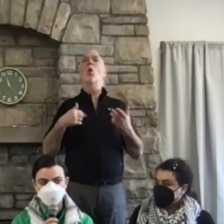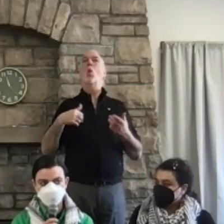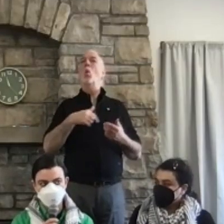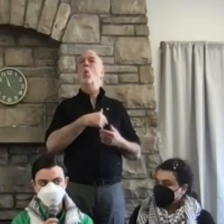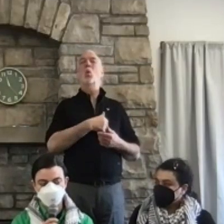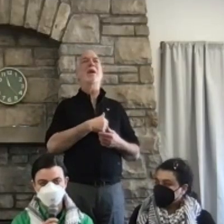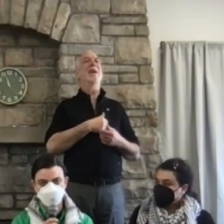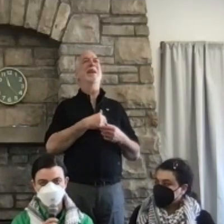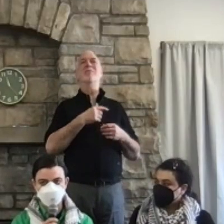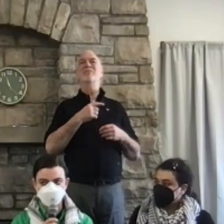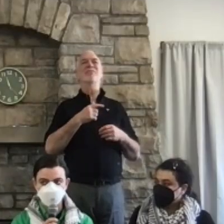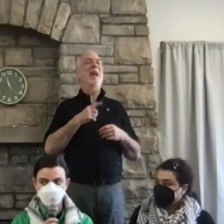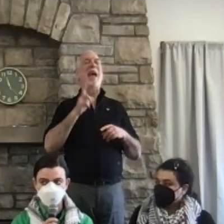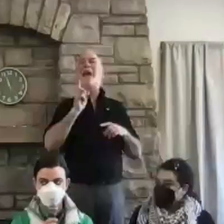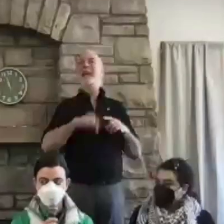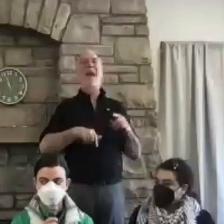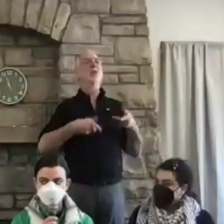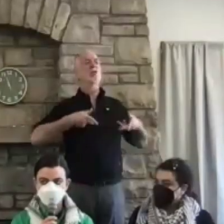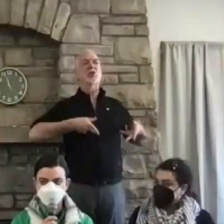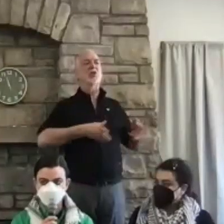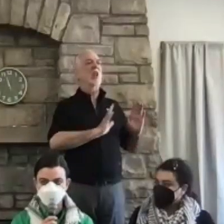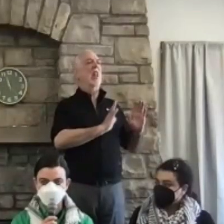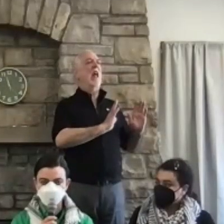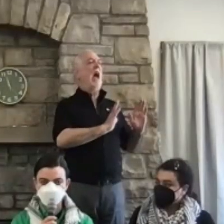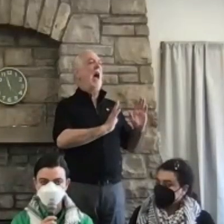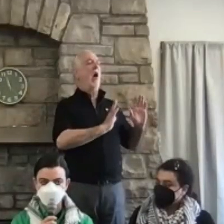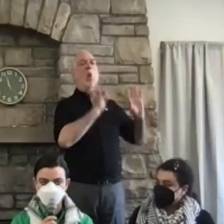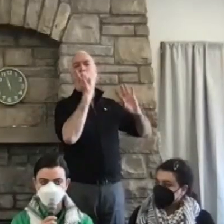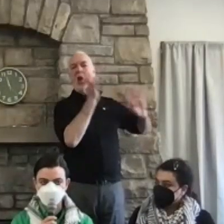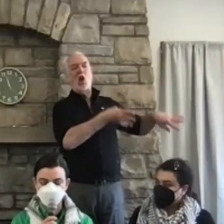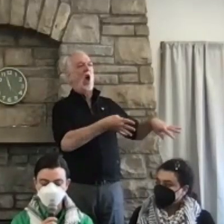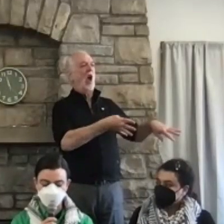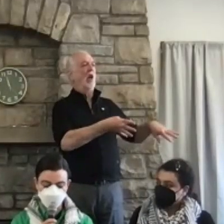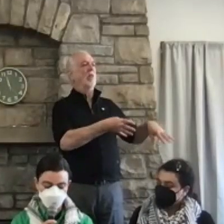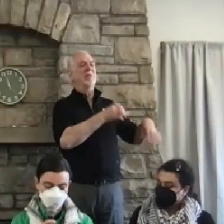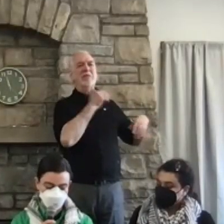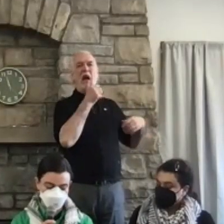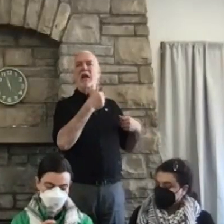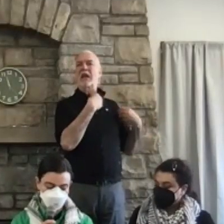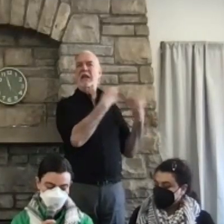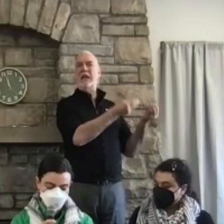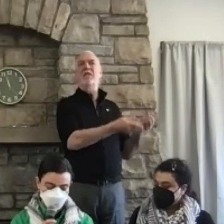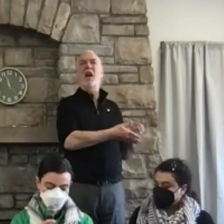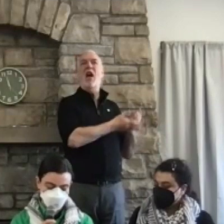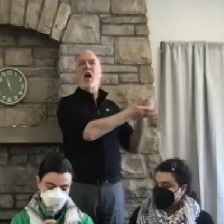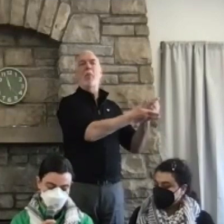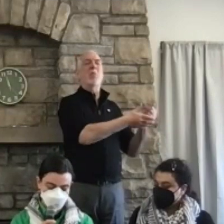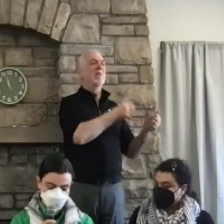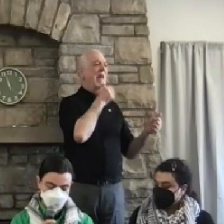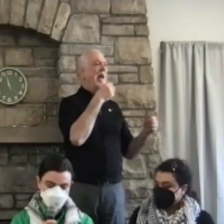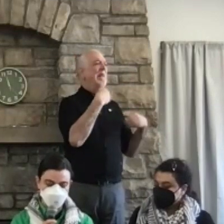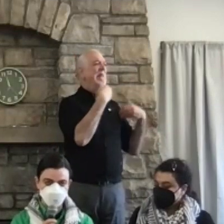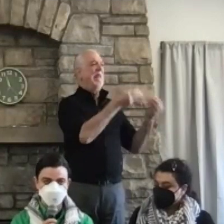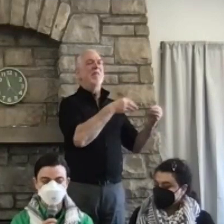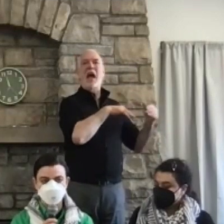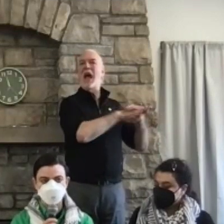just let people experience this level of neglect and lack of access and lack of care. And in the work